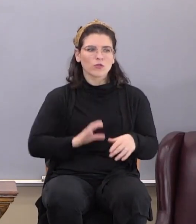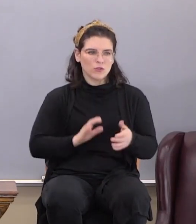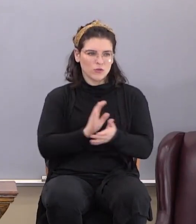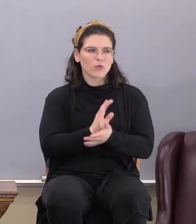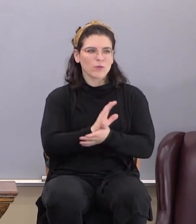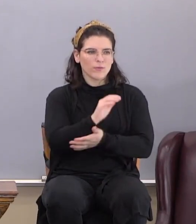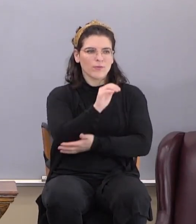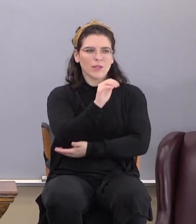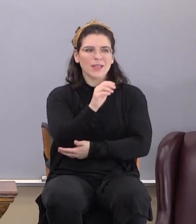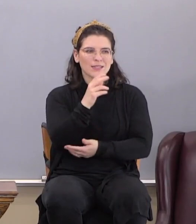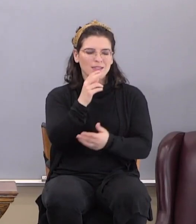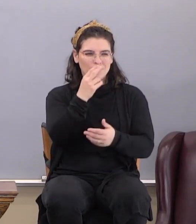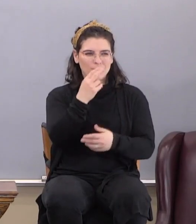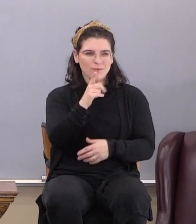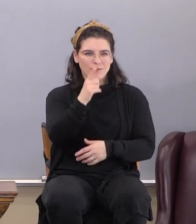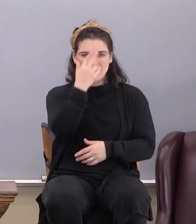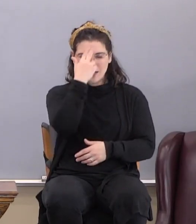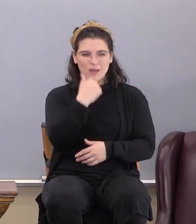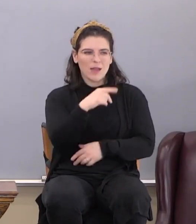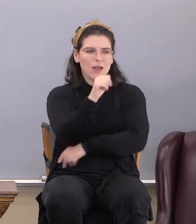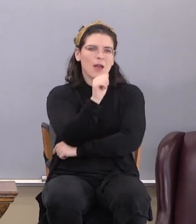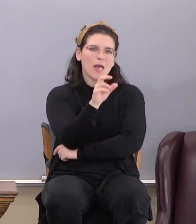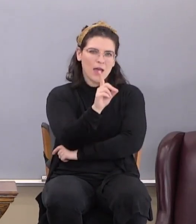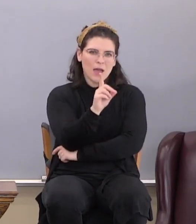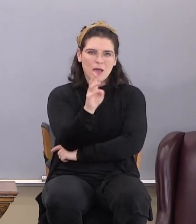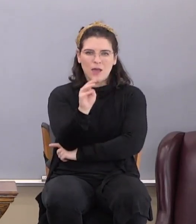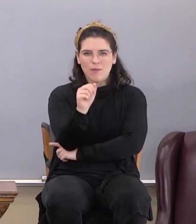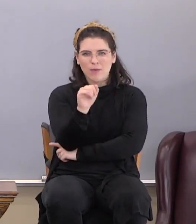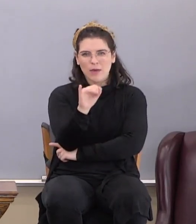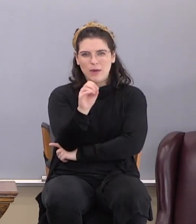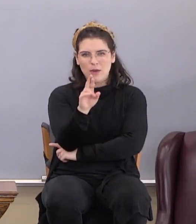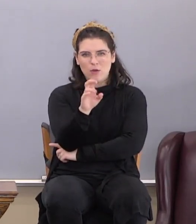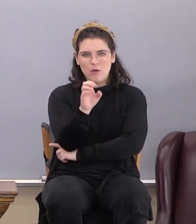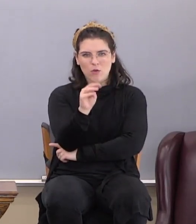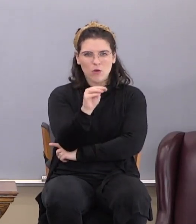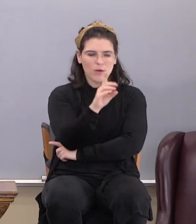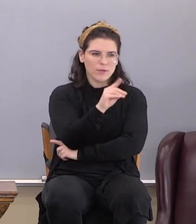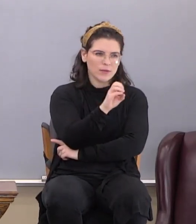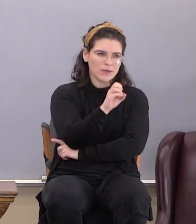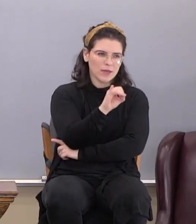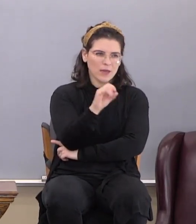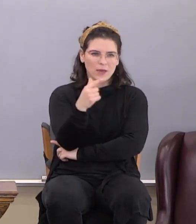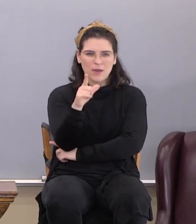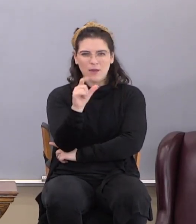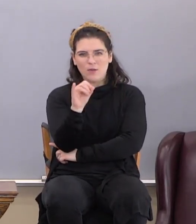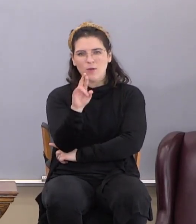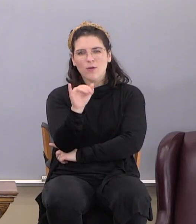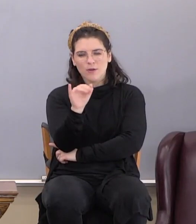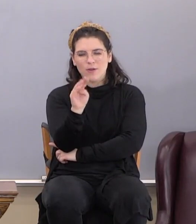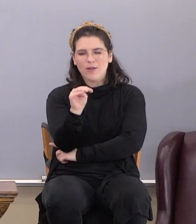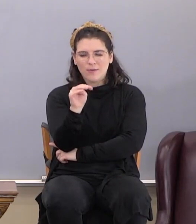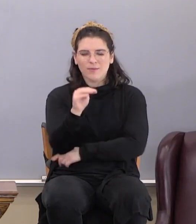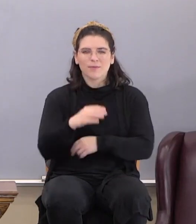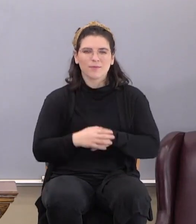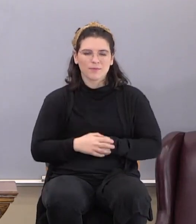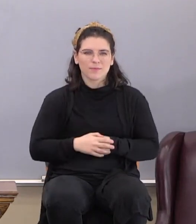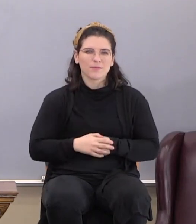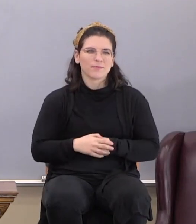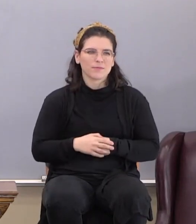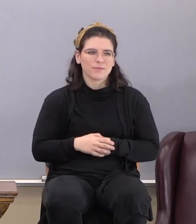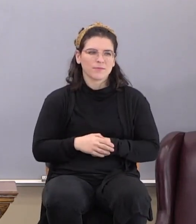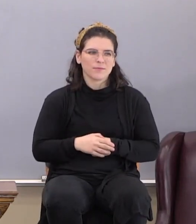and it's Latin, I'm going to probably mispronounce it, Ad Maiorem Dea